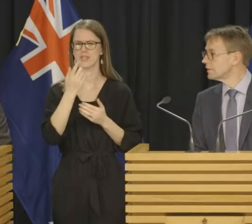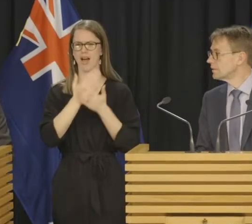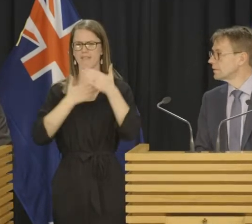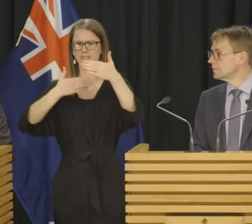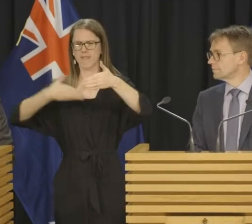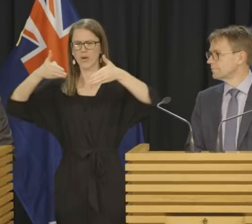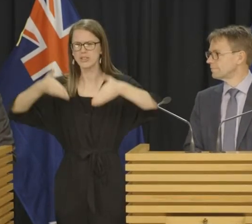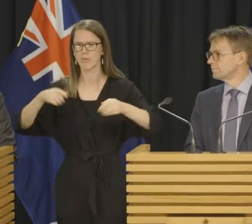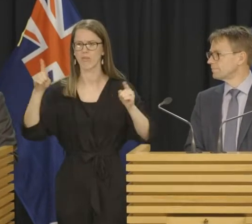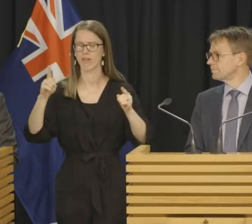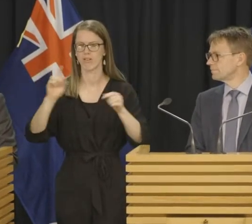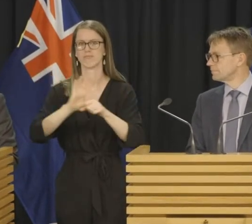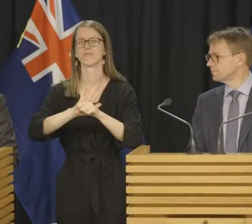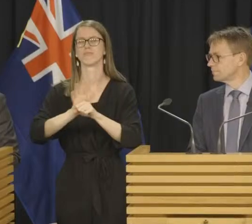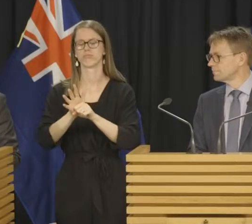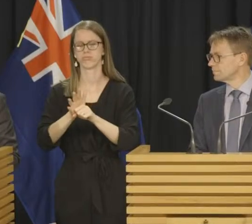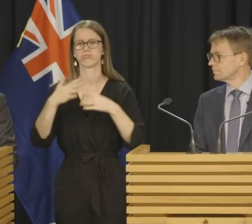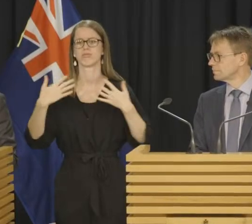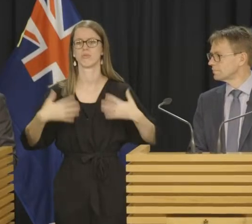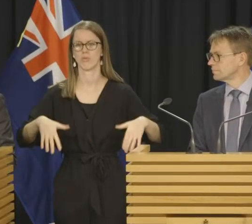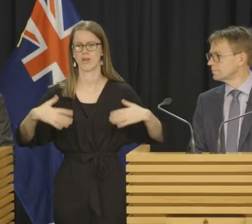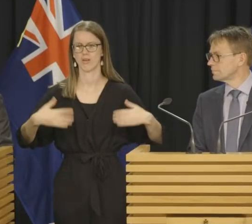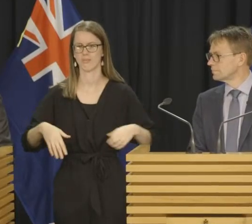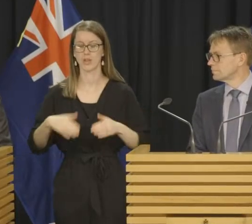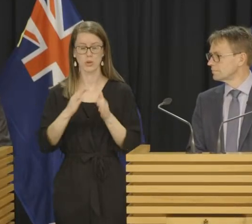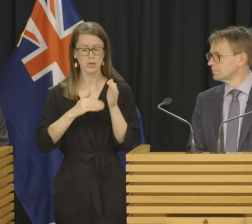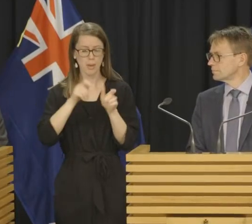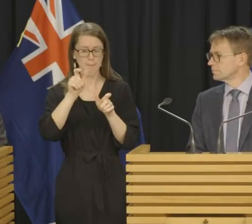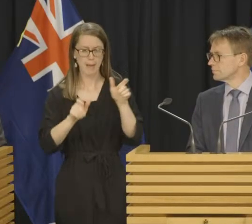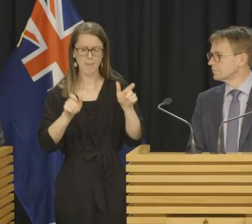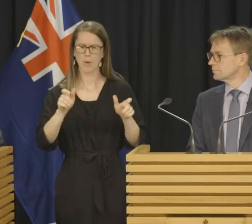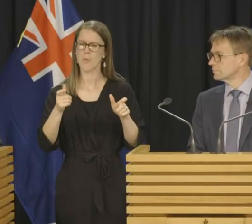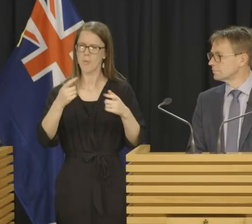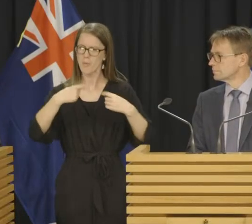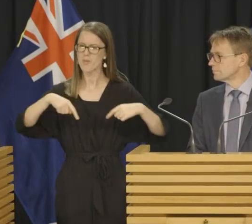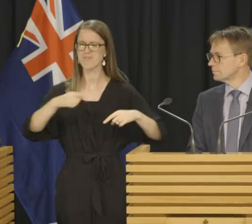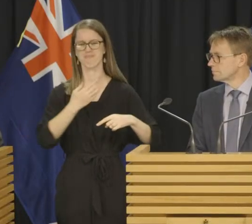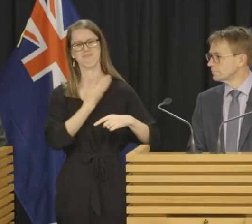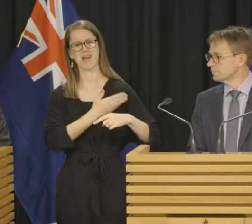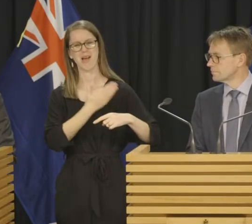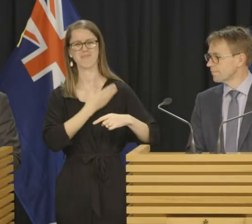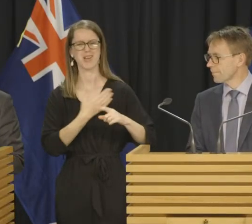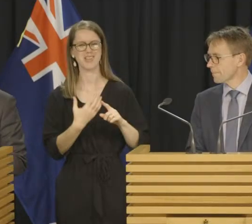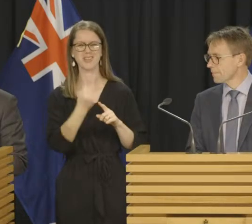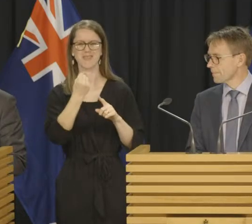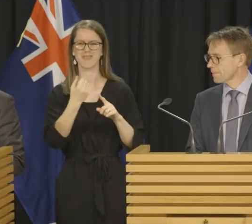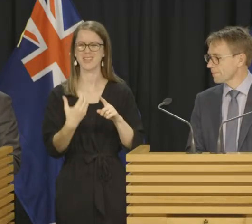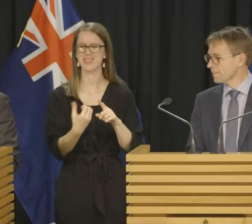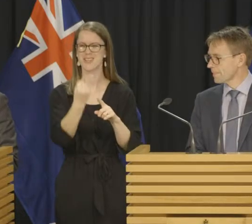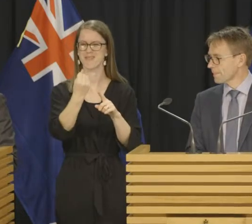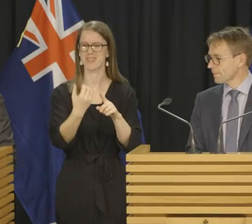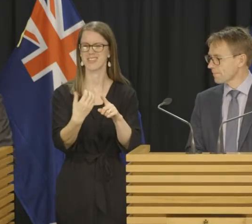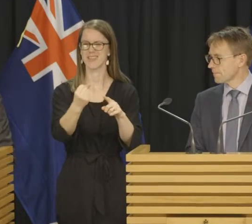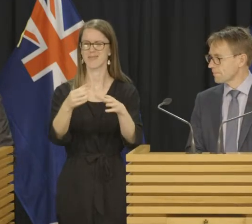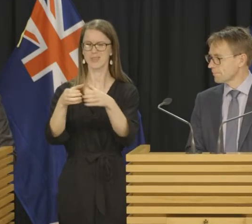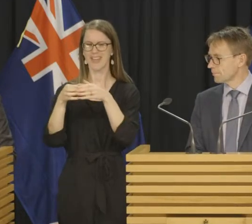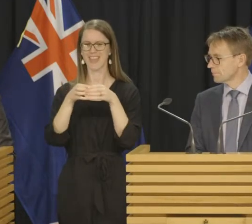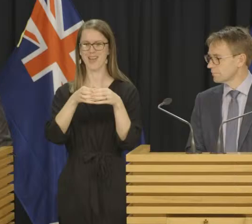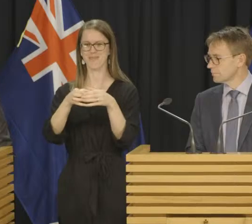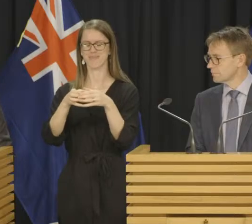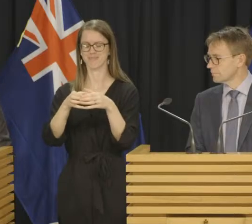thing, COVID-19. As New Zealanders, we are all rightly proud of what we have achieved as a team of 5